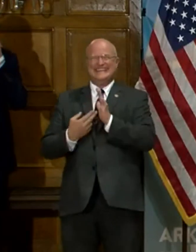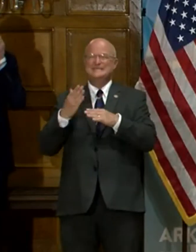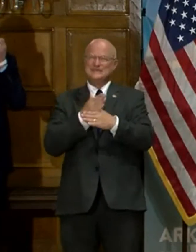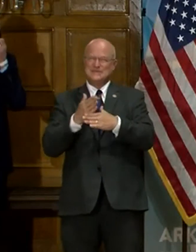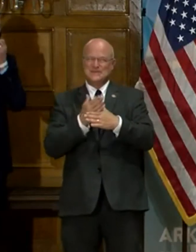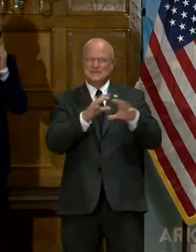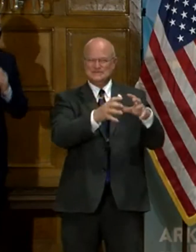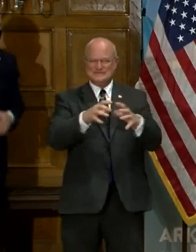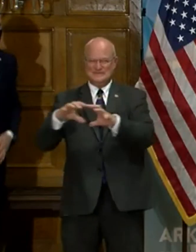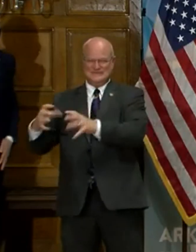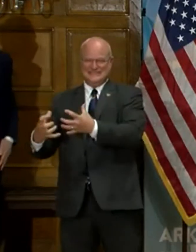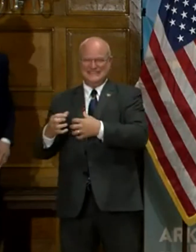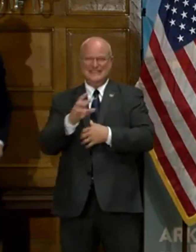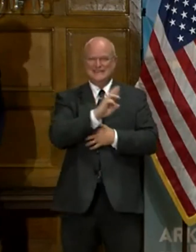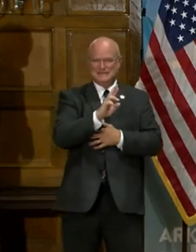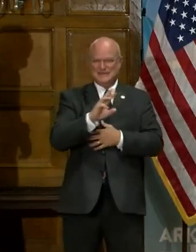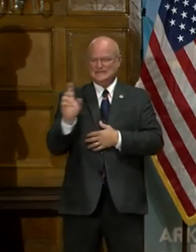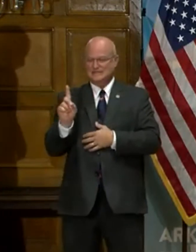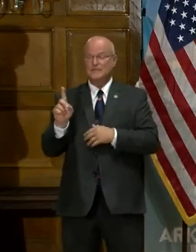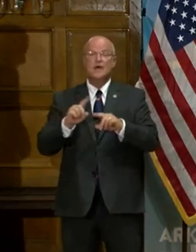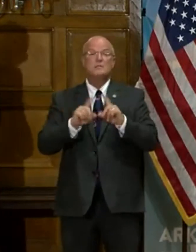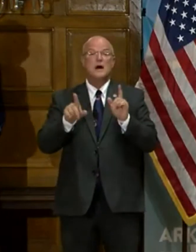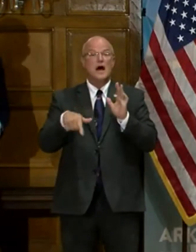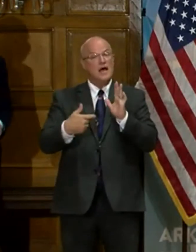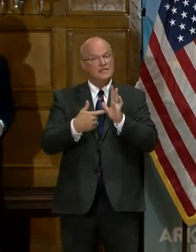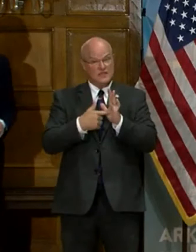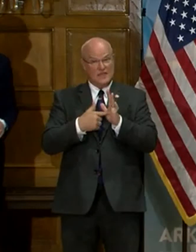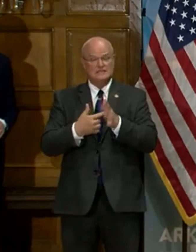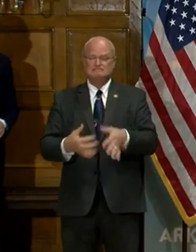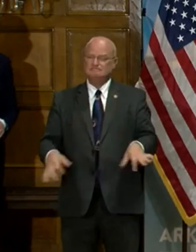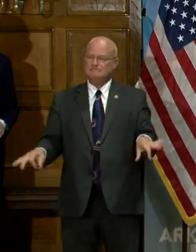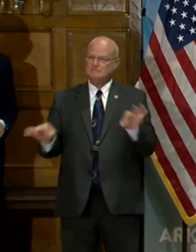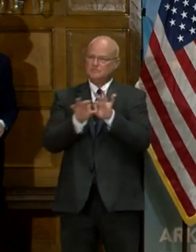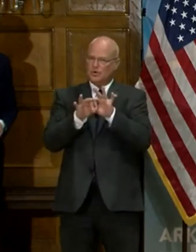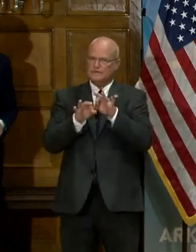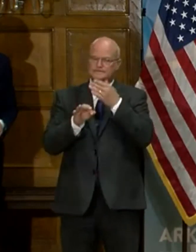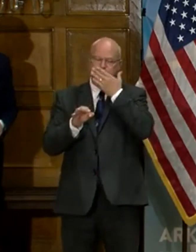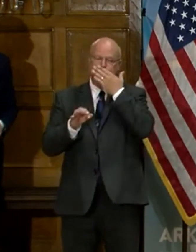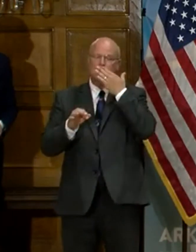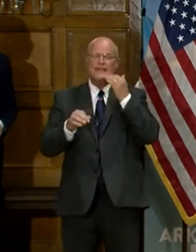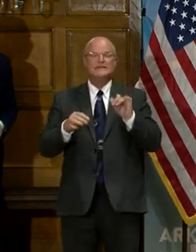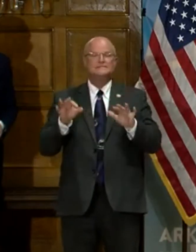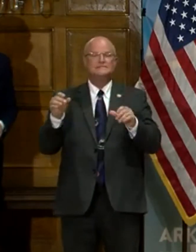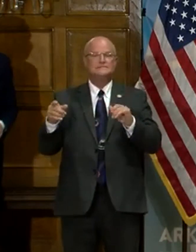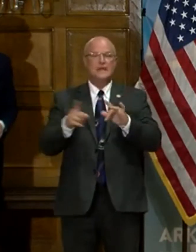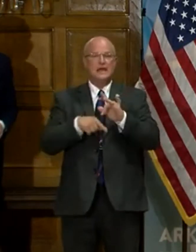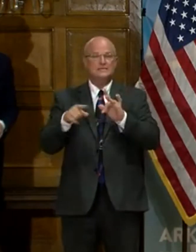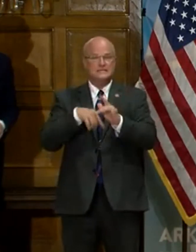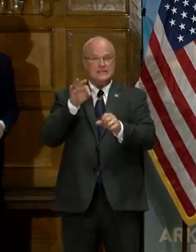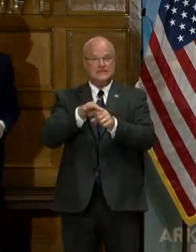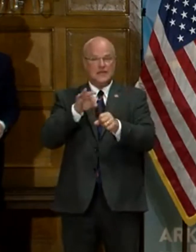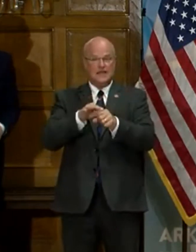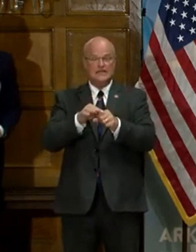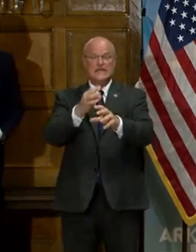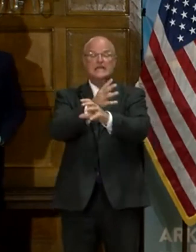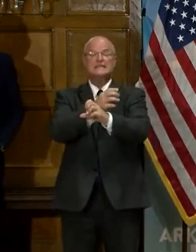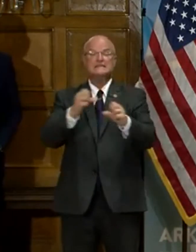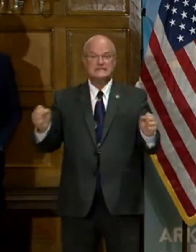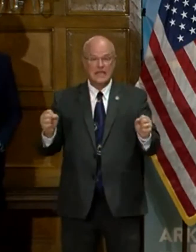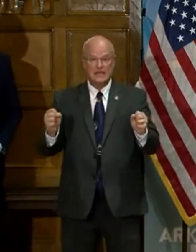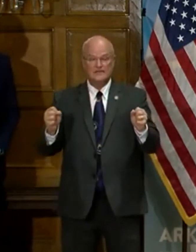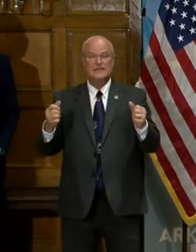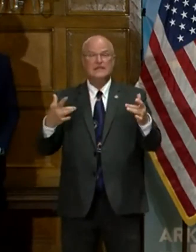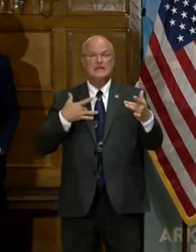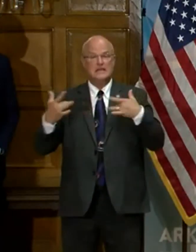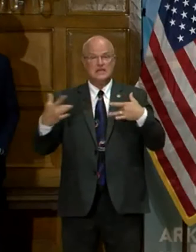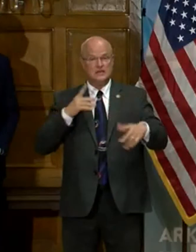two parties. But this is an issue that we all feel is very important. Absentee ballots, the safety or the concerns that